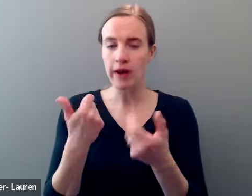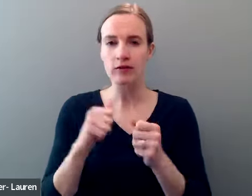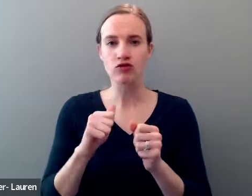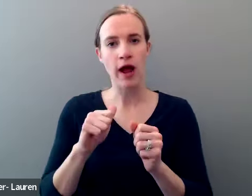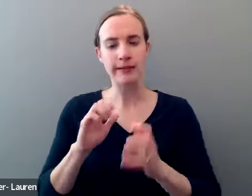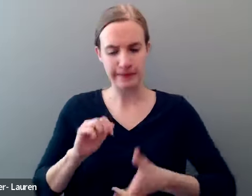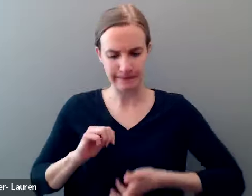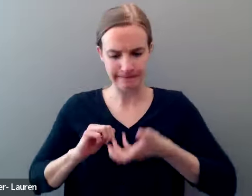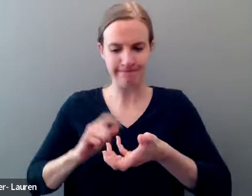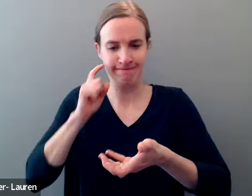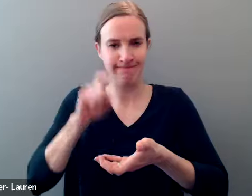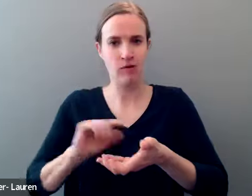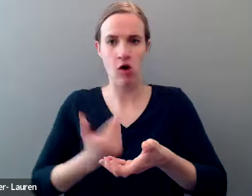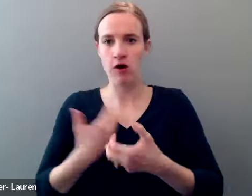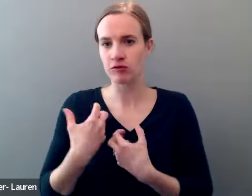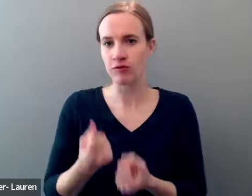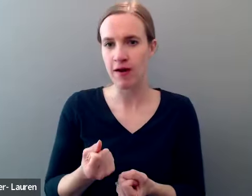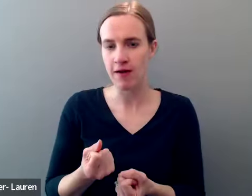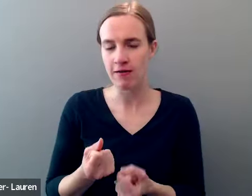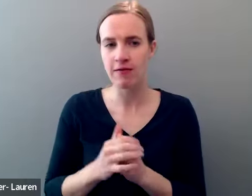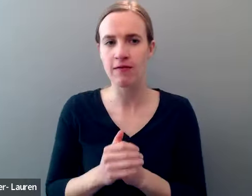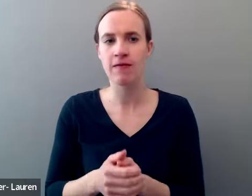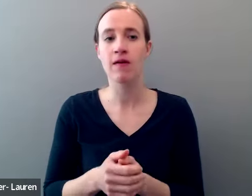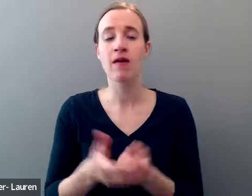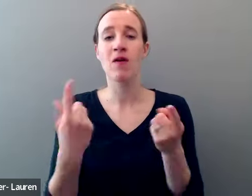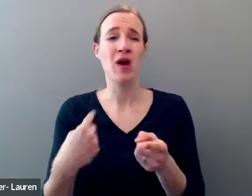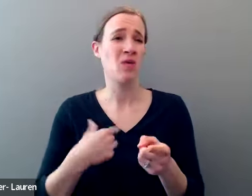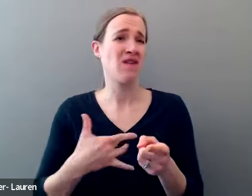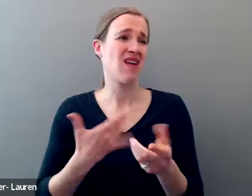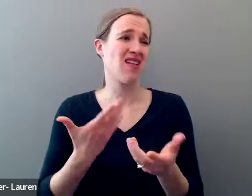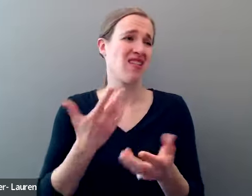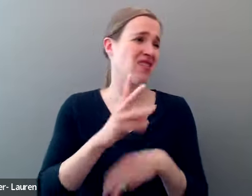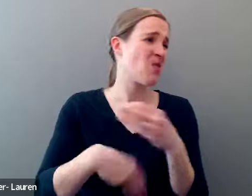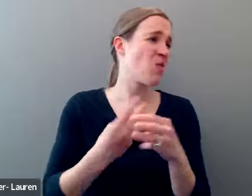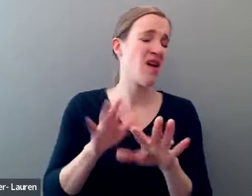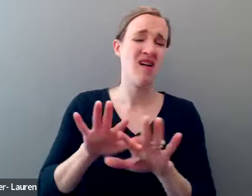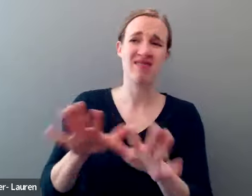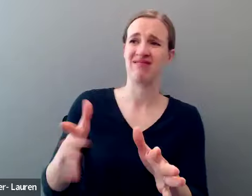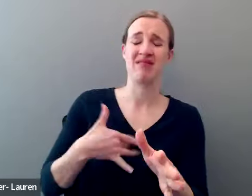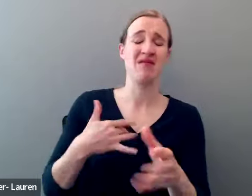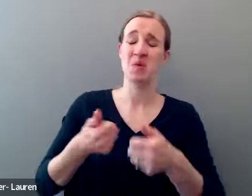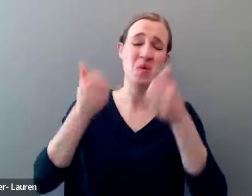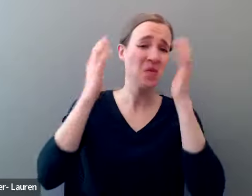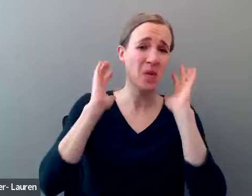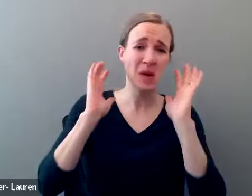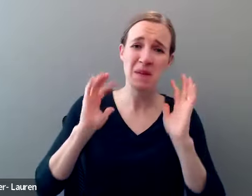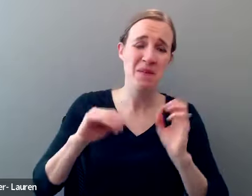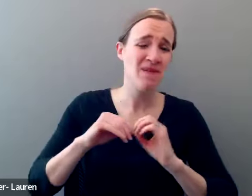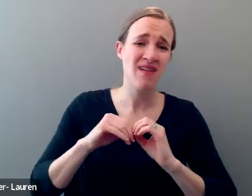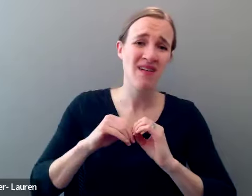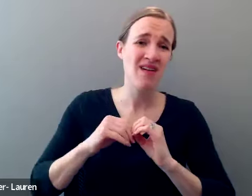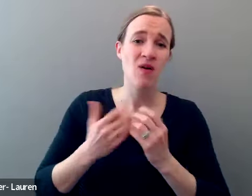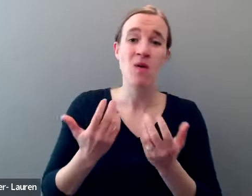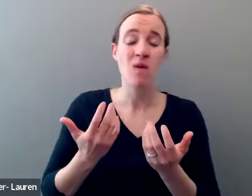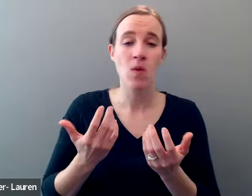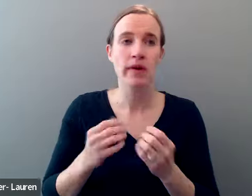Because when we're feeling overwhelmed by the world, or like we're not struggling,